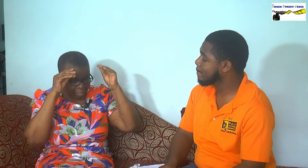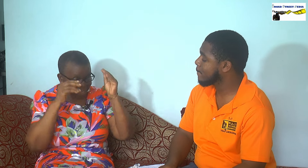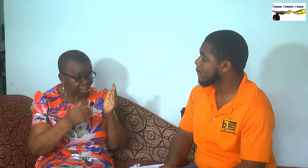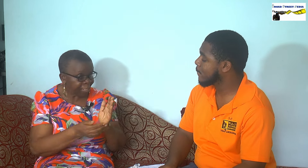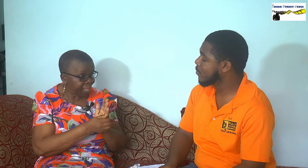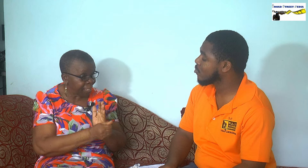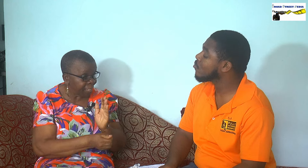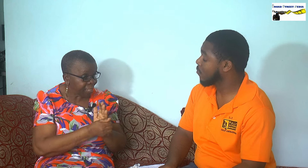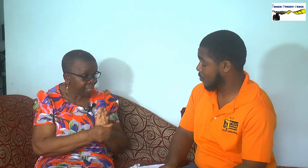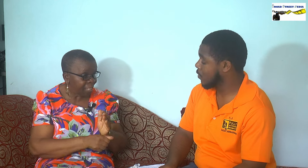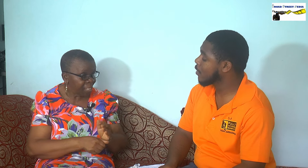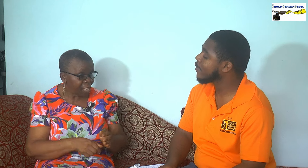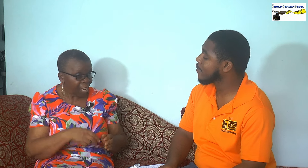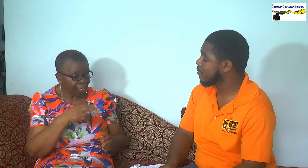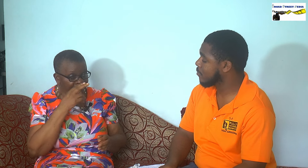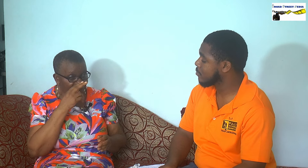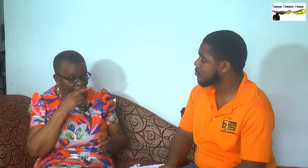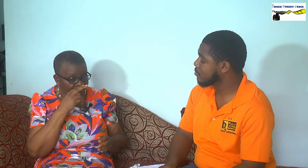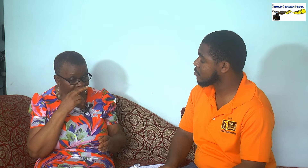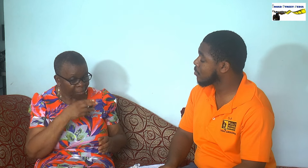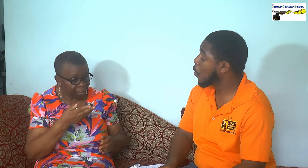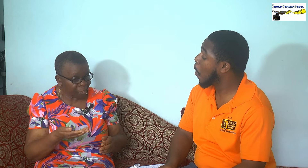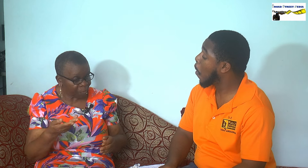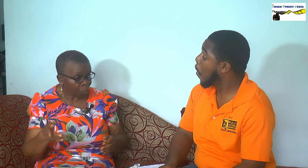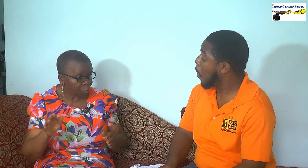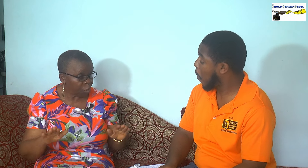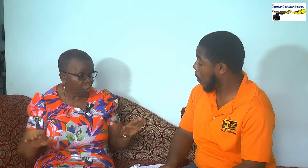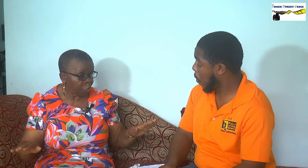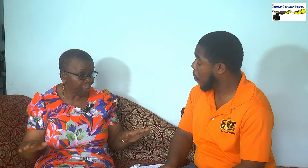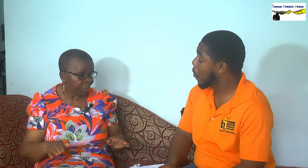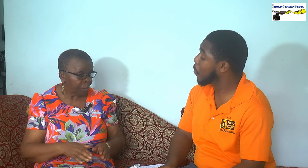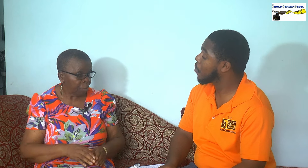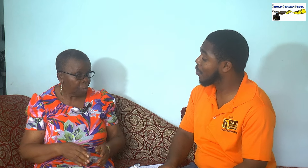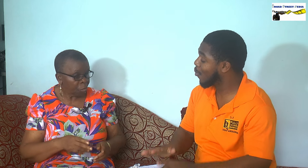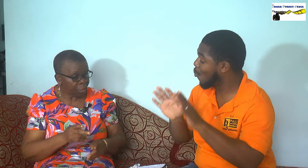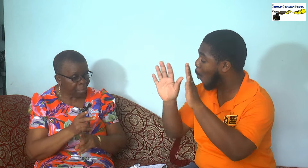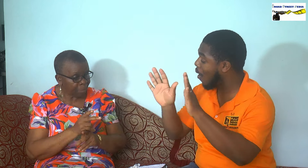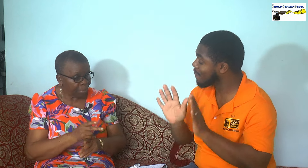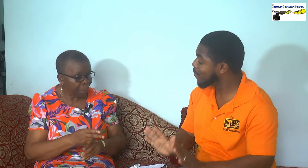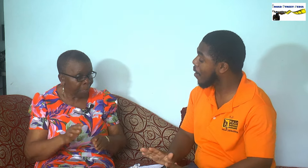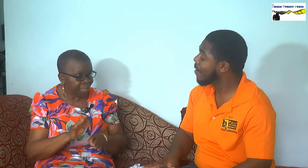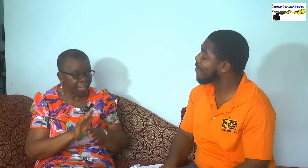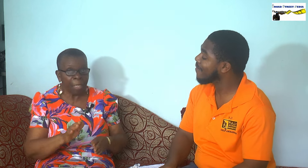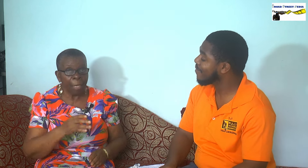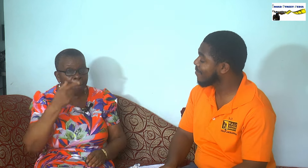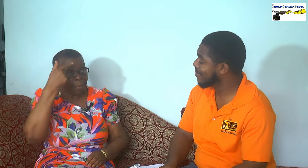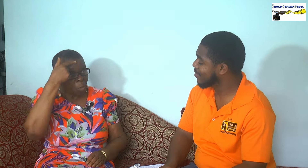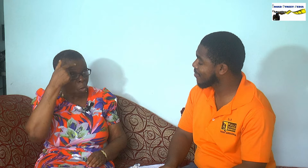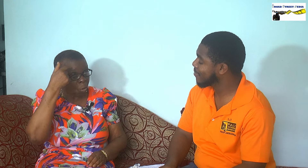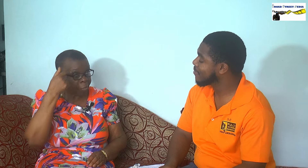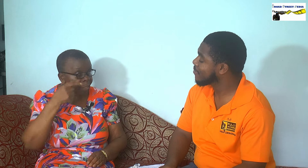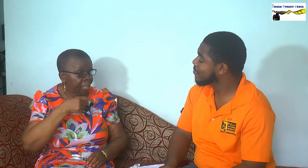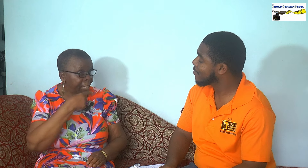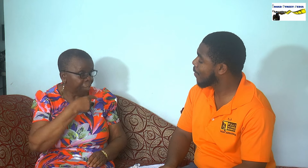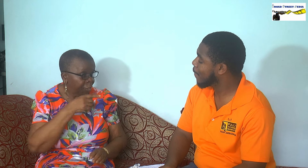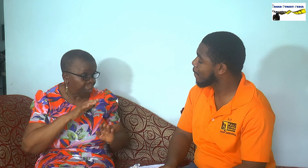teach skills and fun things for the children to keep them busy. Because hearing